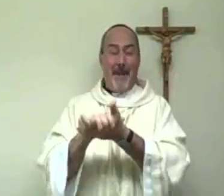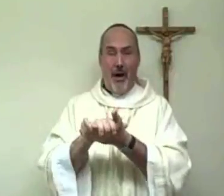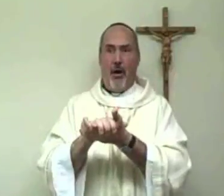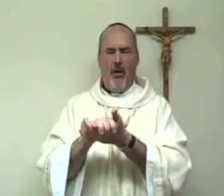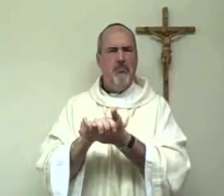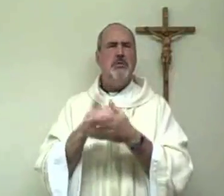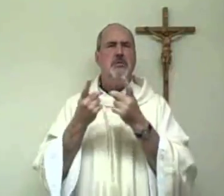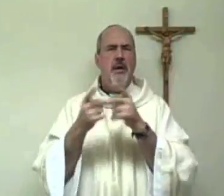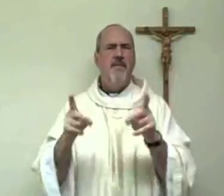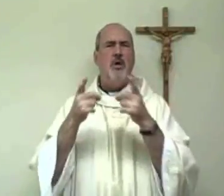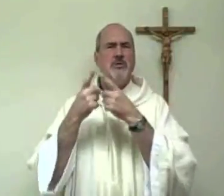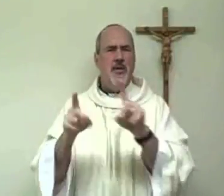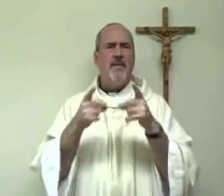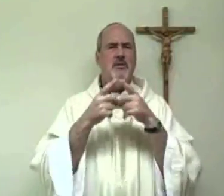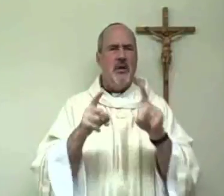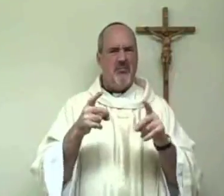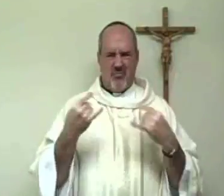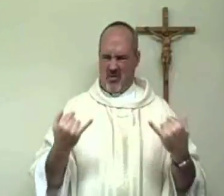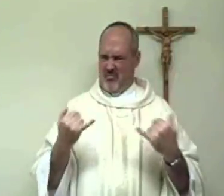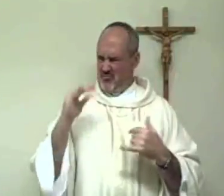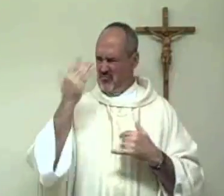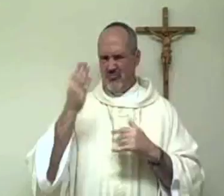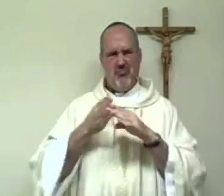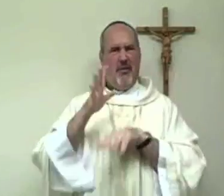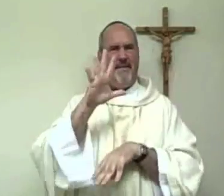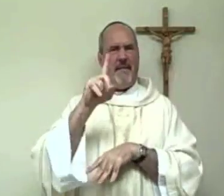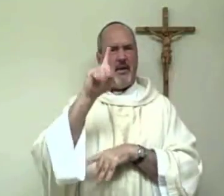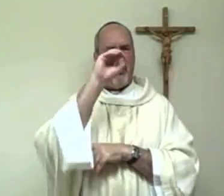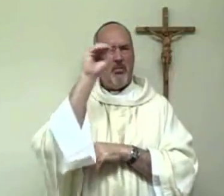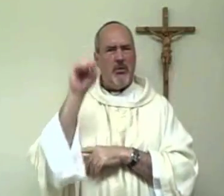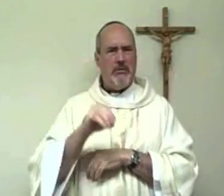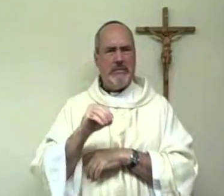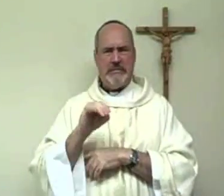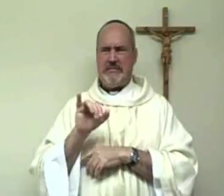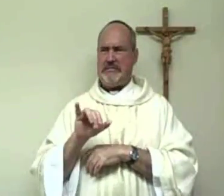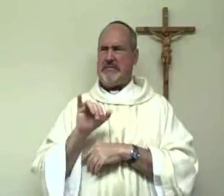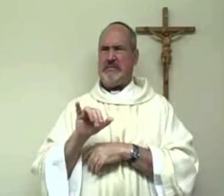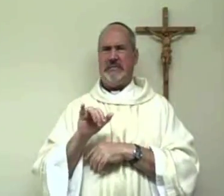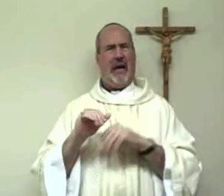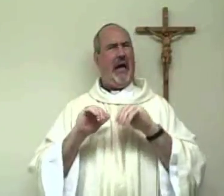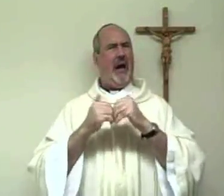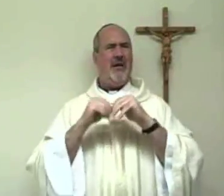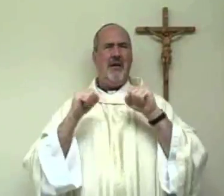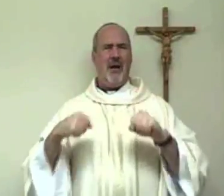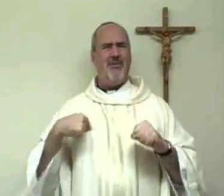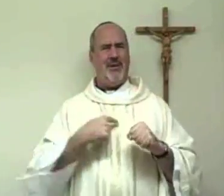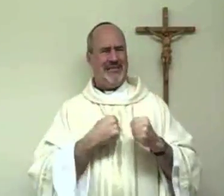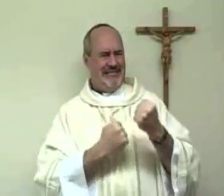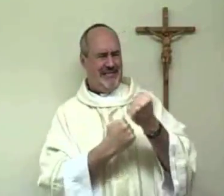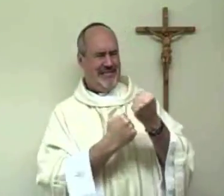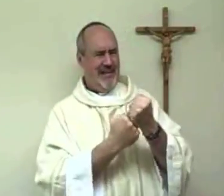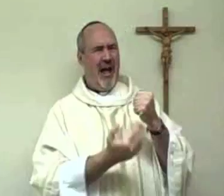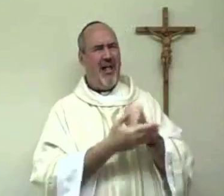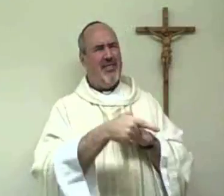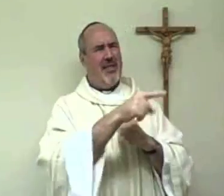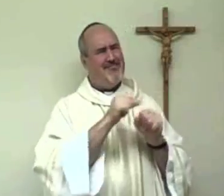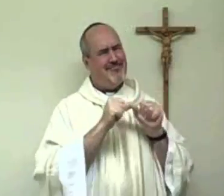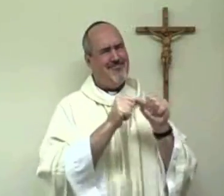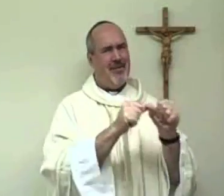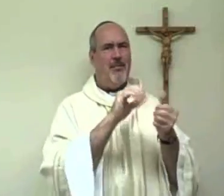see many marriages ending in divorce. I think the rate is over 51% right now. How can